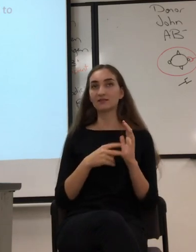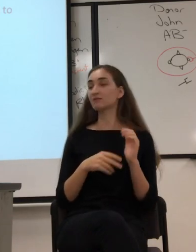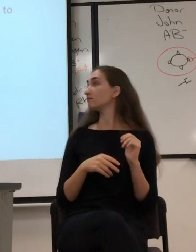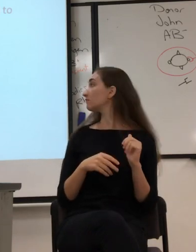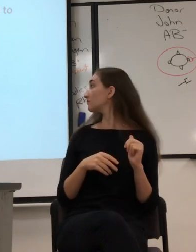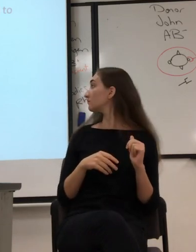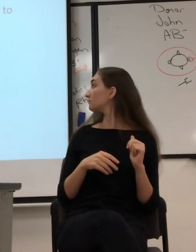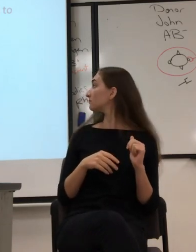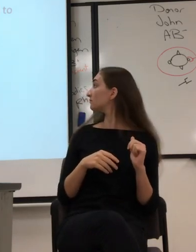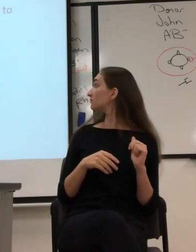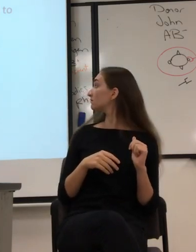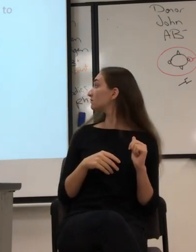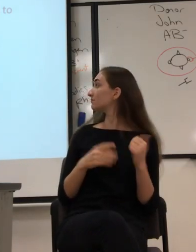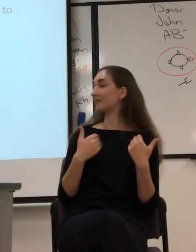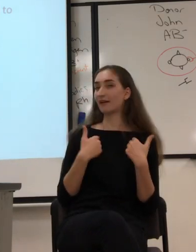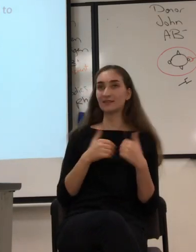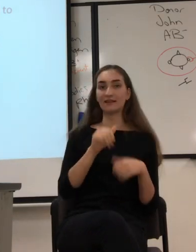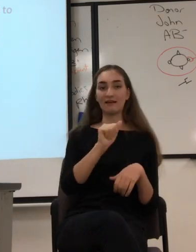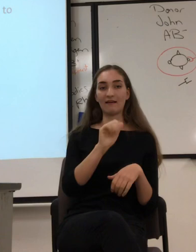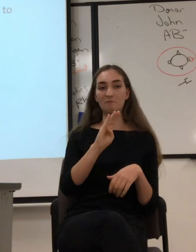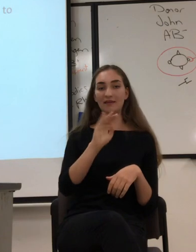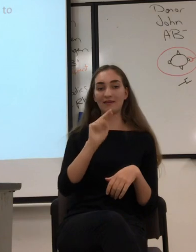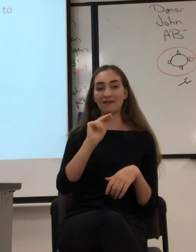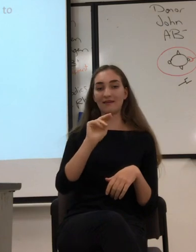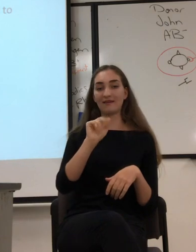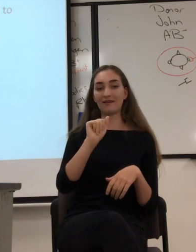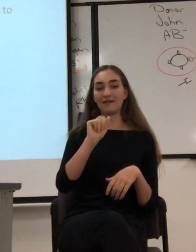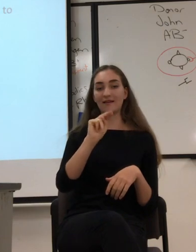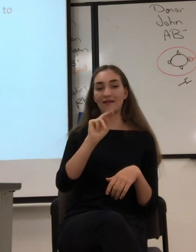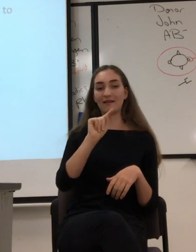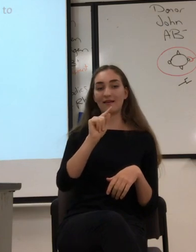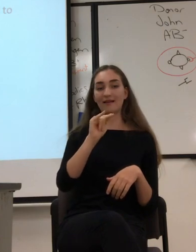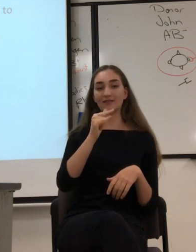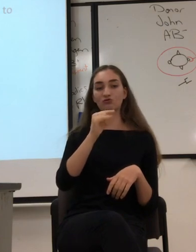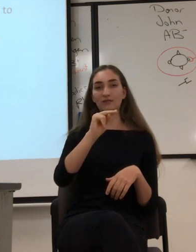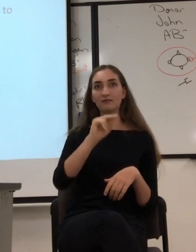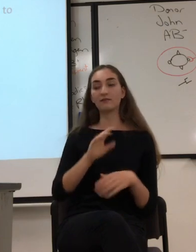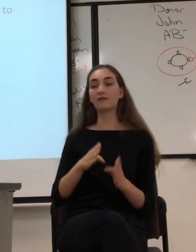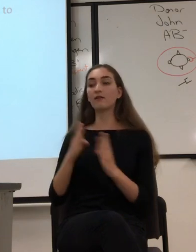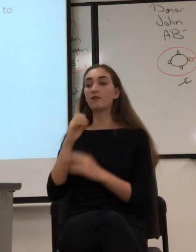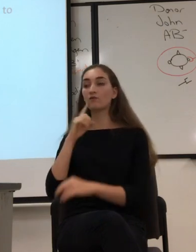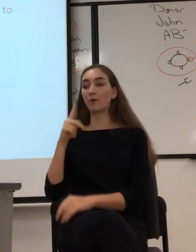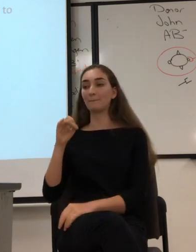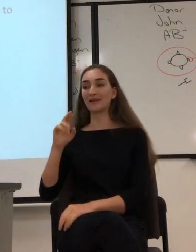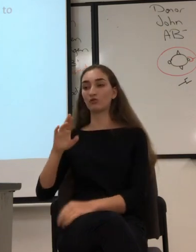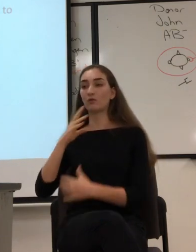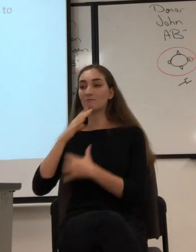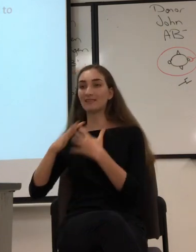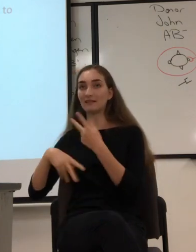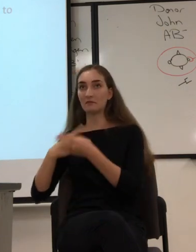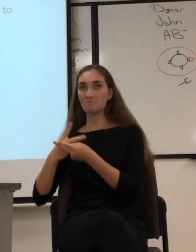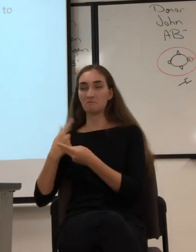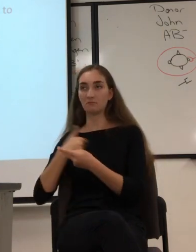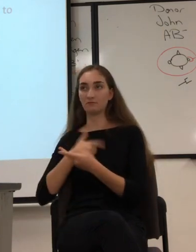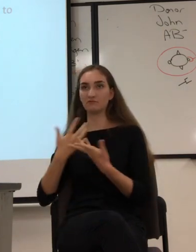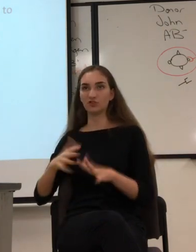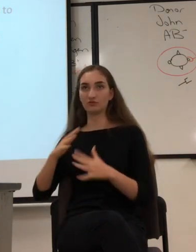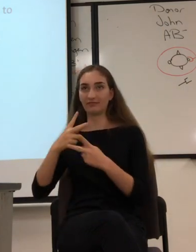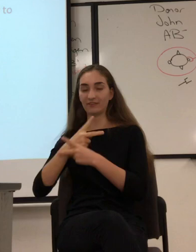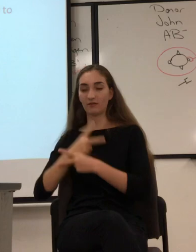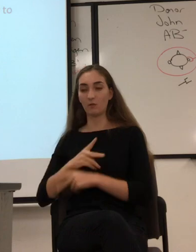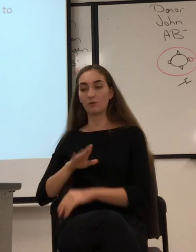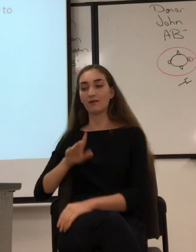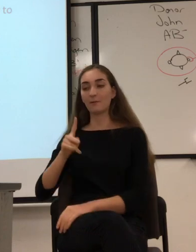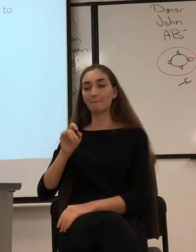and B antigens are on his RBCs. The next one I asked, for Peter's blood type, he will have, and we figured it out, he's